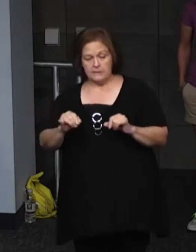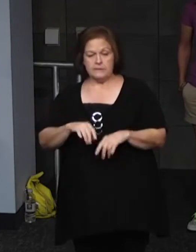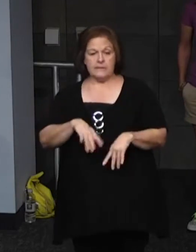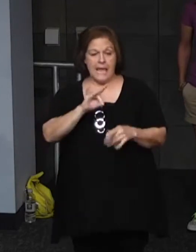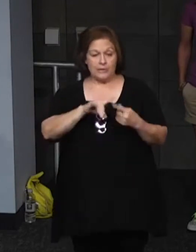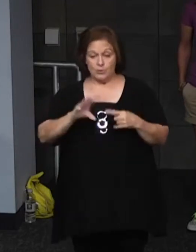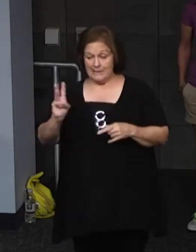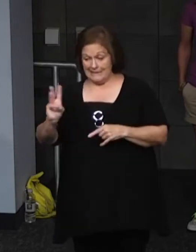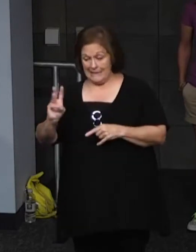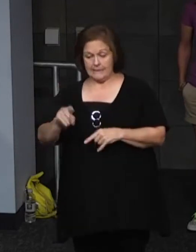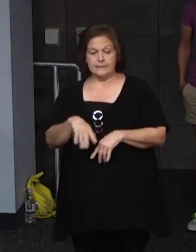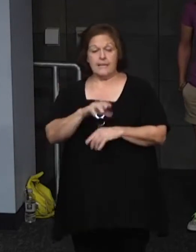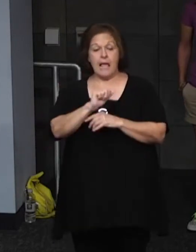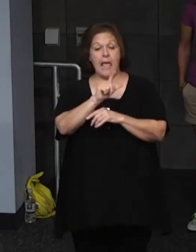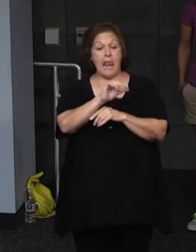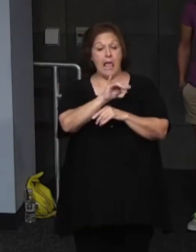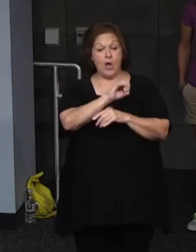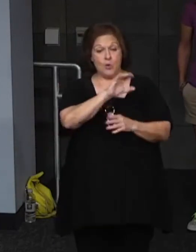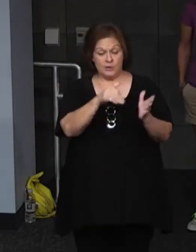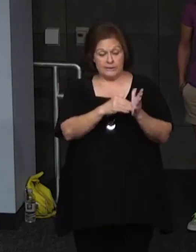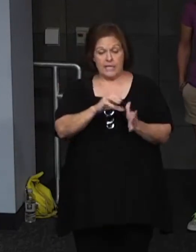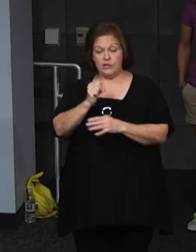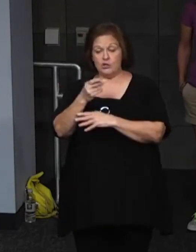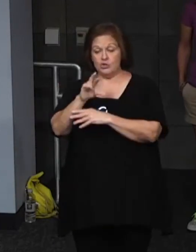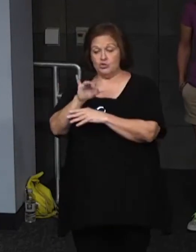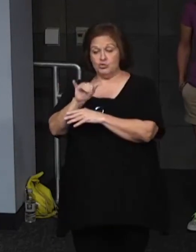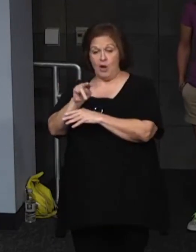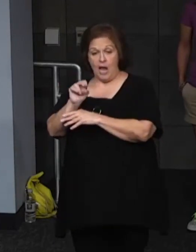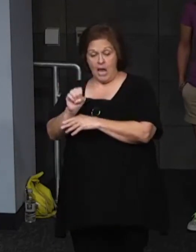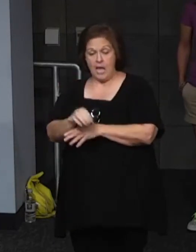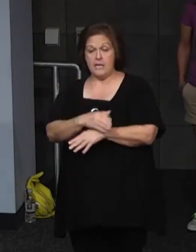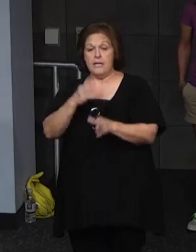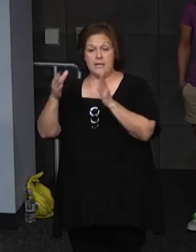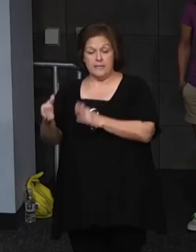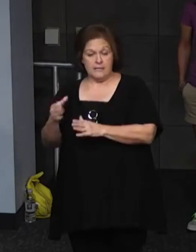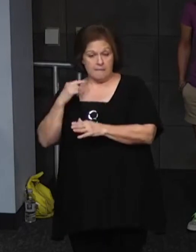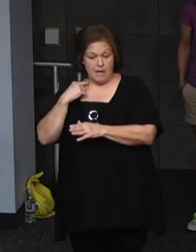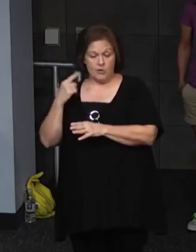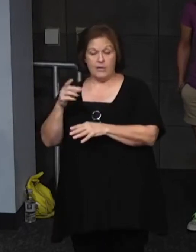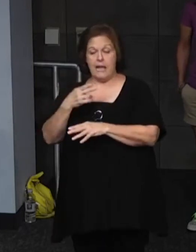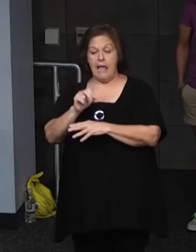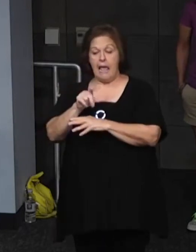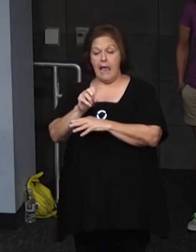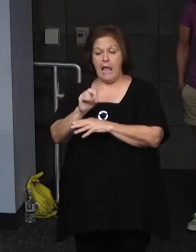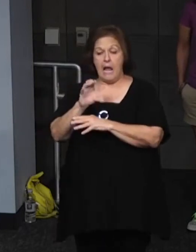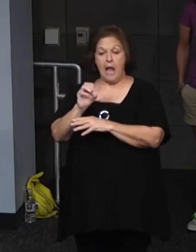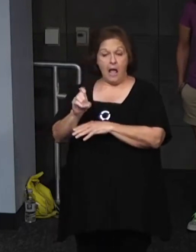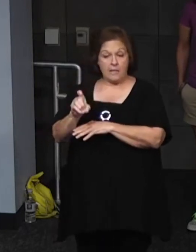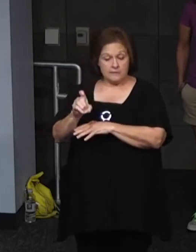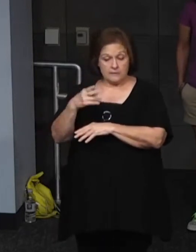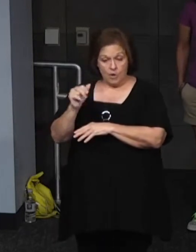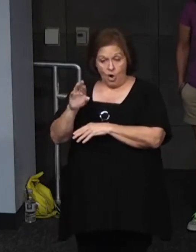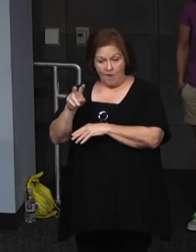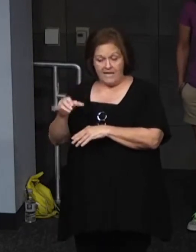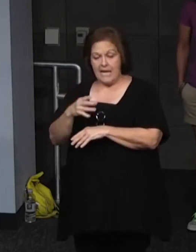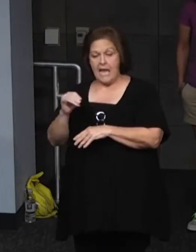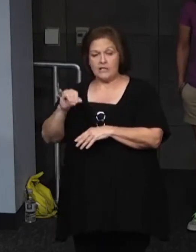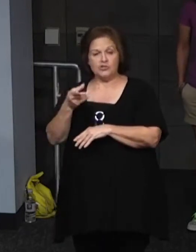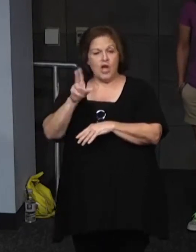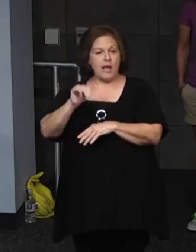Alario Center in Westwego, the Shrine on Airline Drive in Metairie, Helen Cox in Harvey, and Johnny